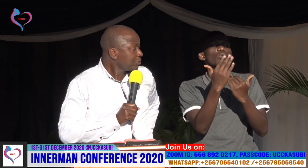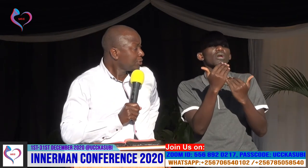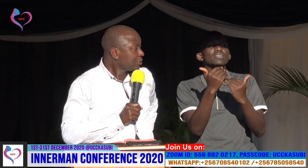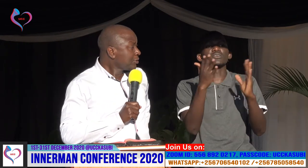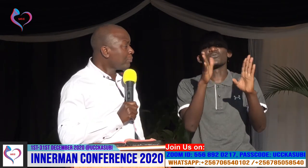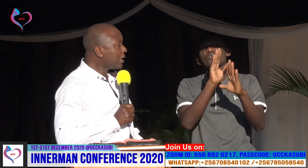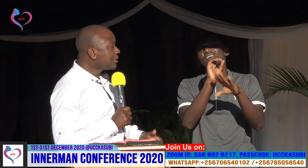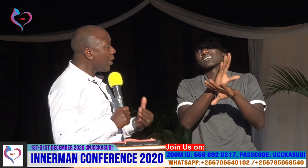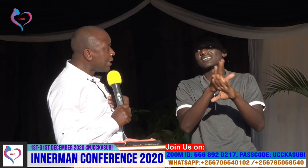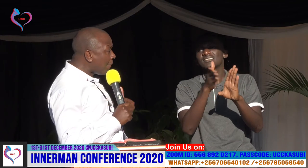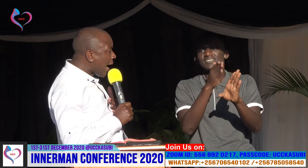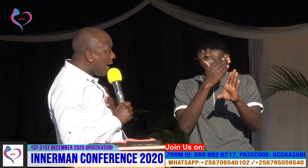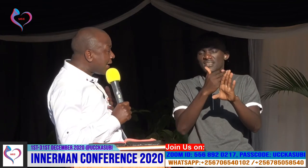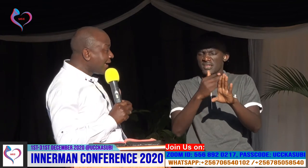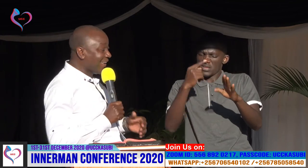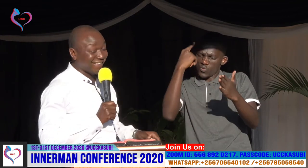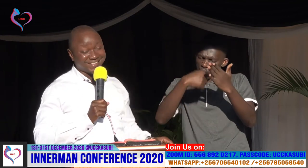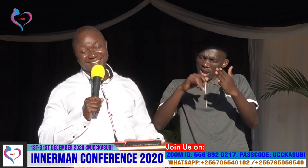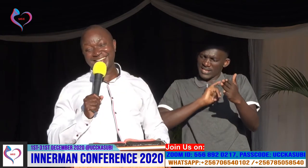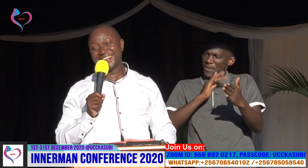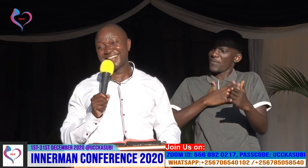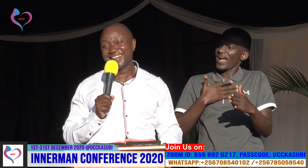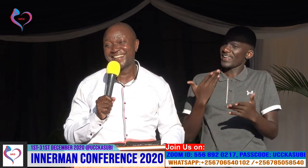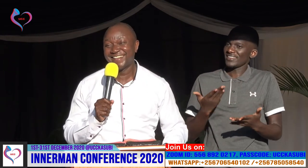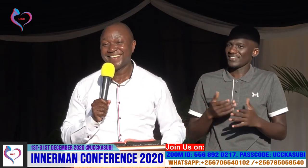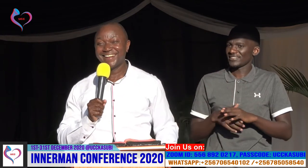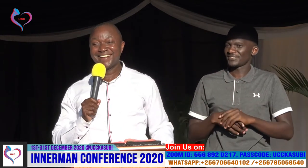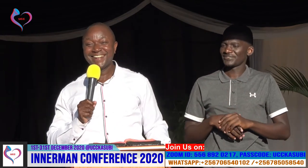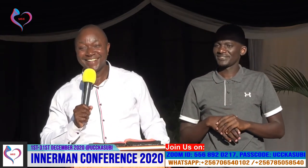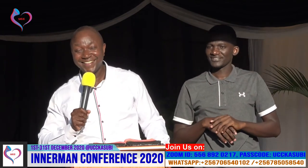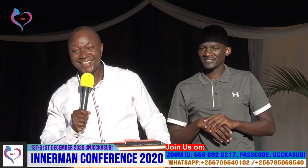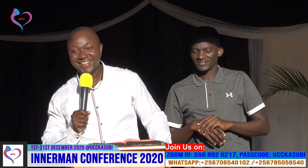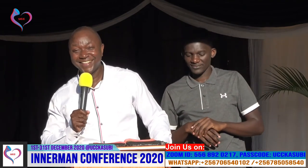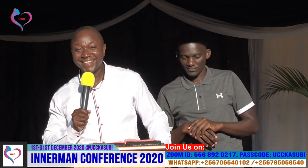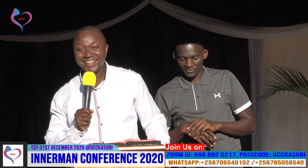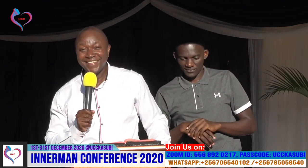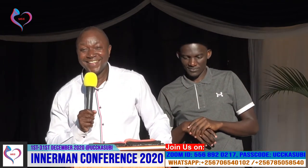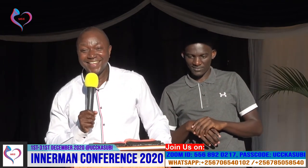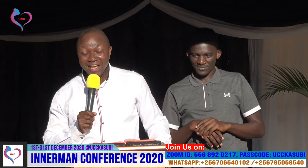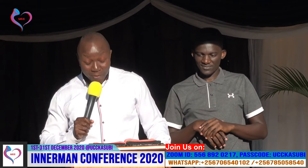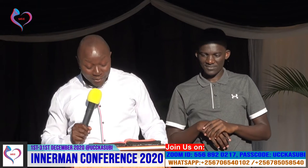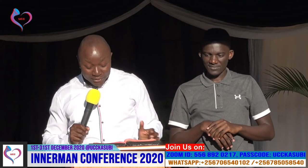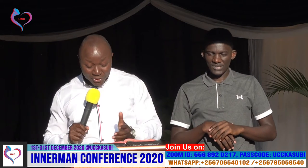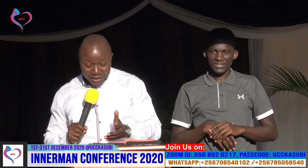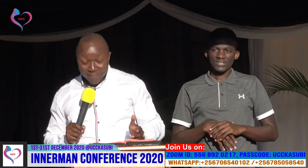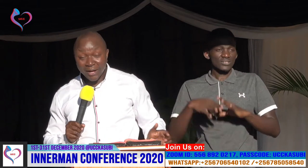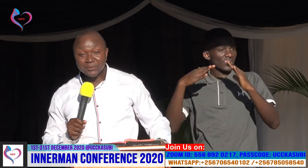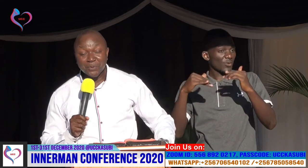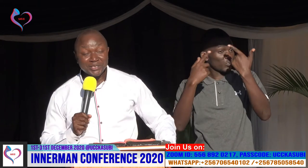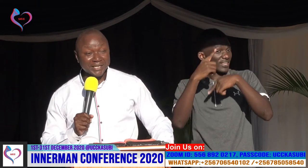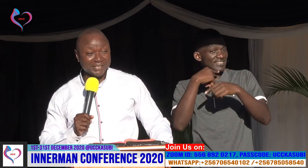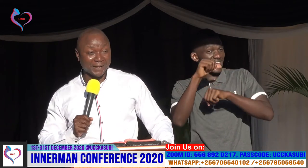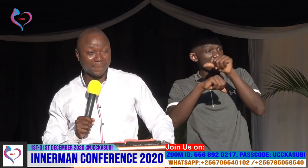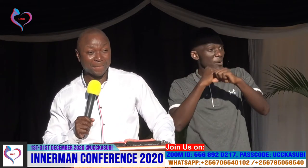Kati balinda counseling. Musumba ndichi. Ndi mbuzi, oba ndi msege. No, but we're talking